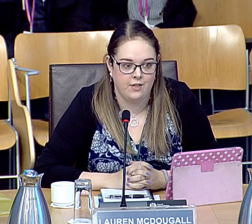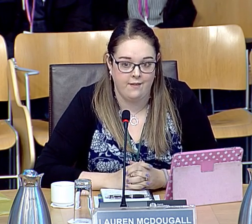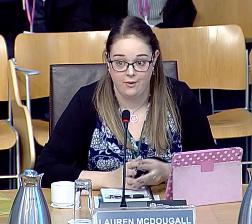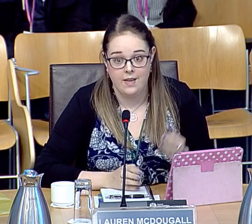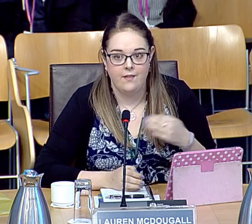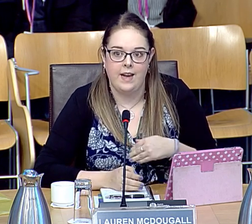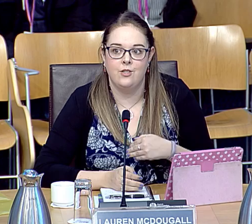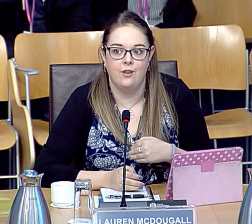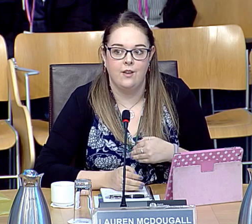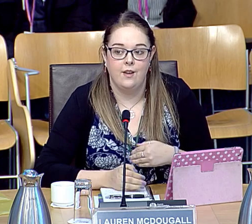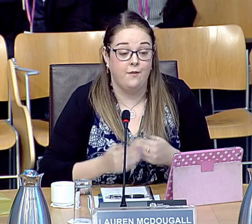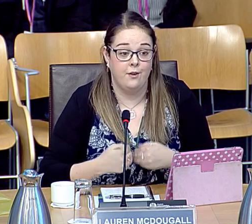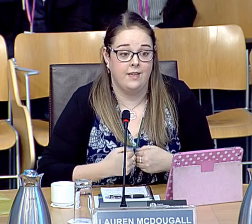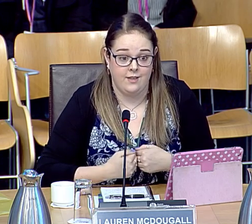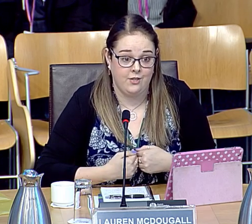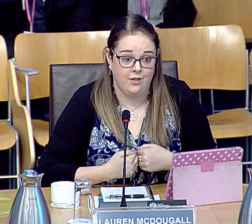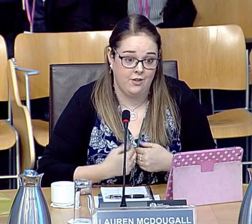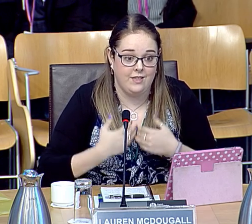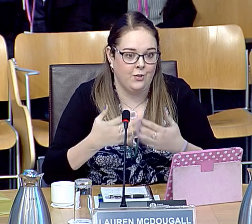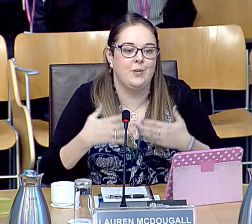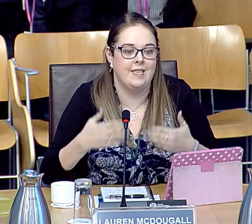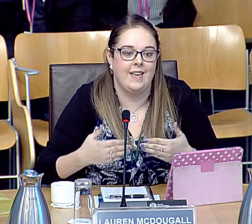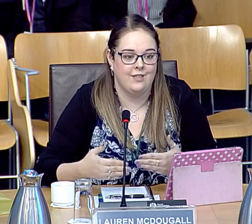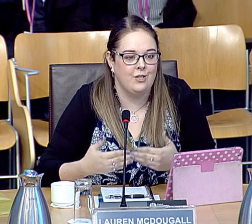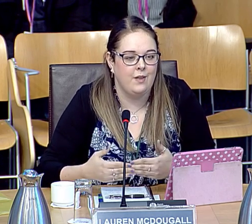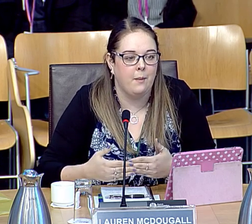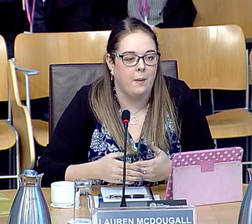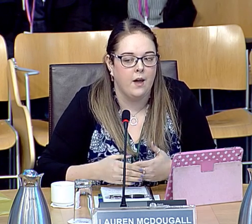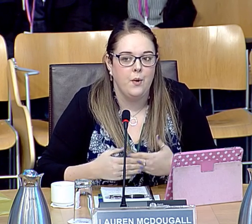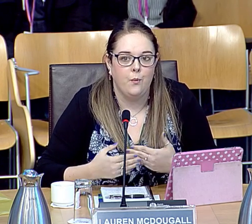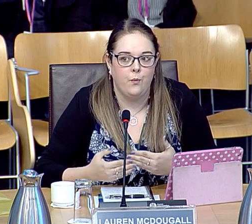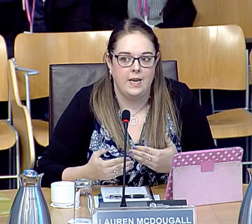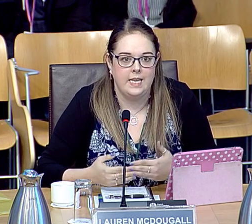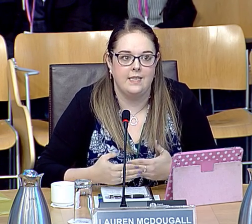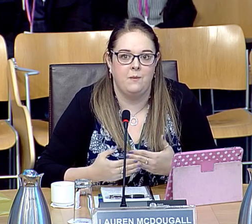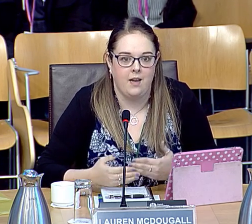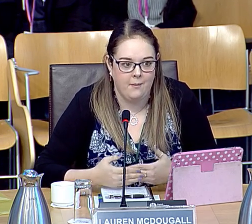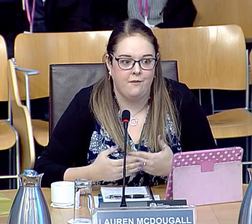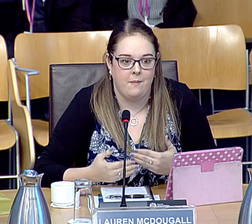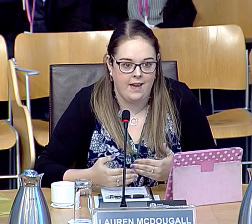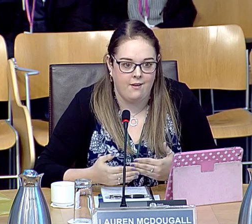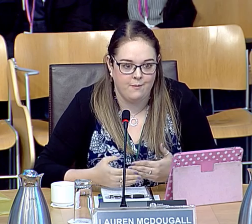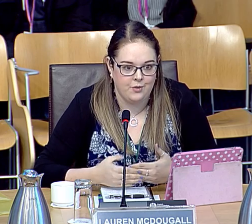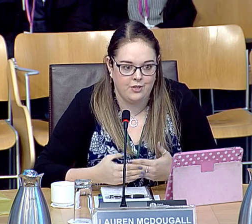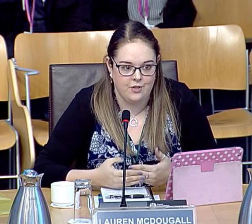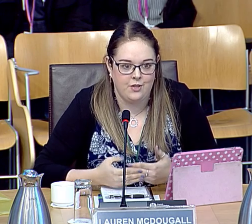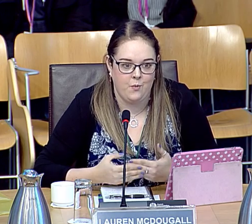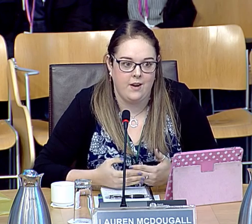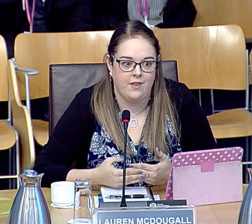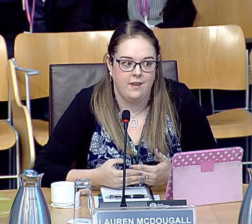level. That took a few of us at a student union, you know, to decide to do that, but we need it to be coming from higher up so that students are aware that